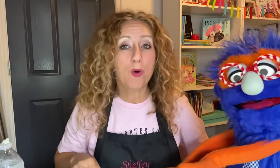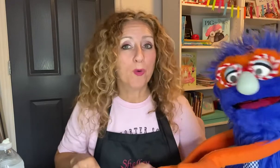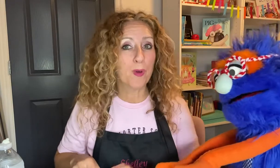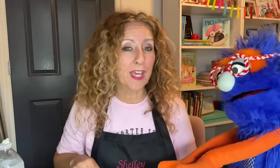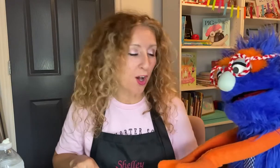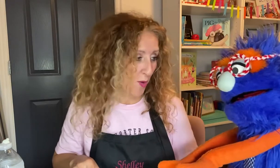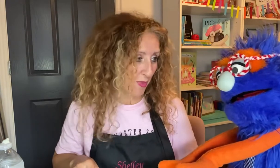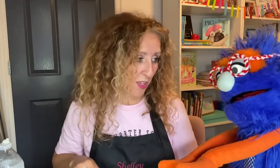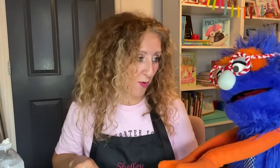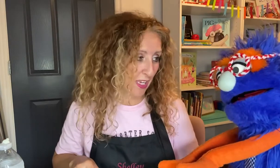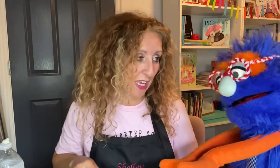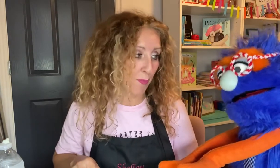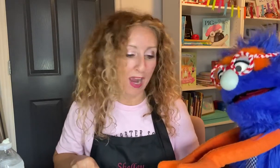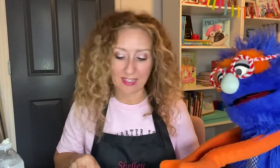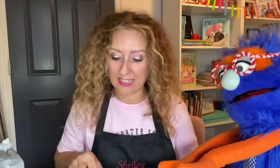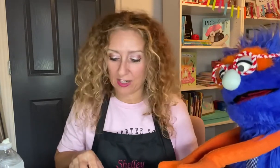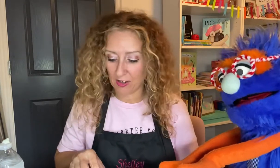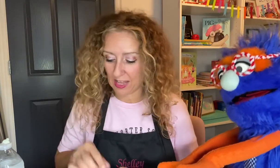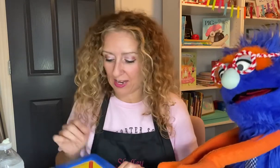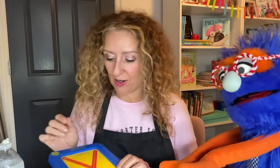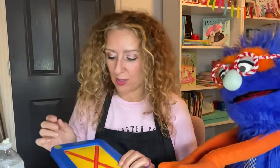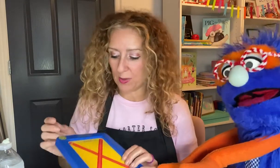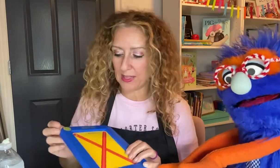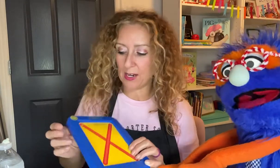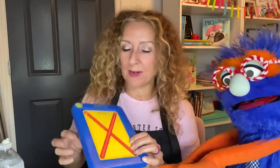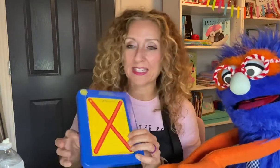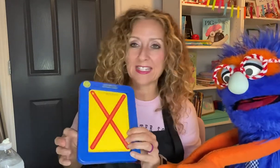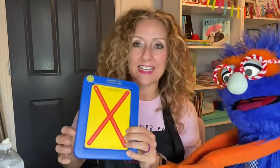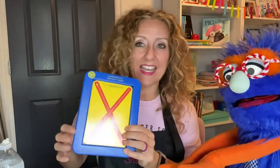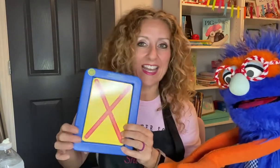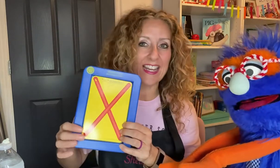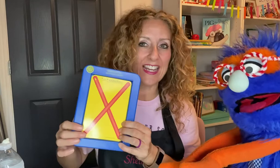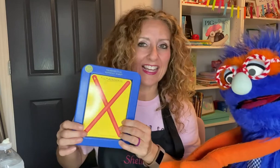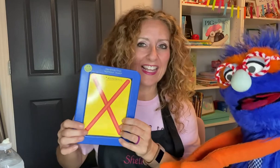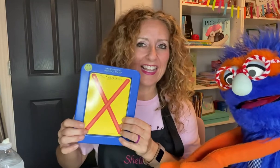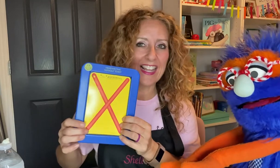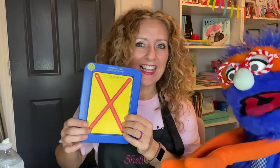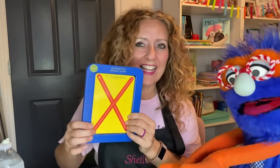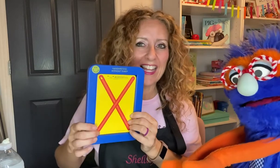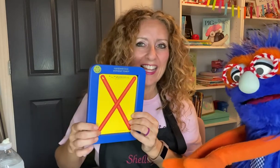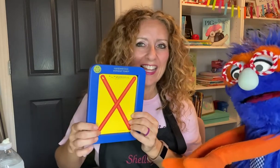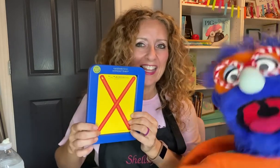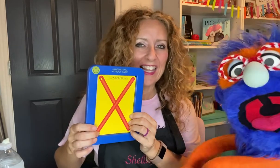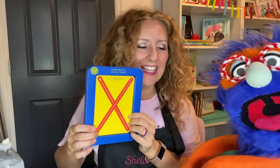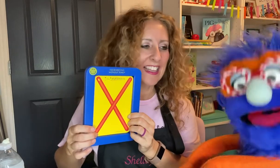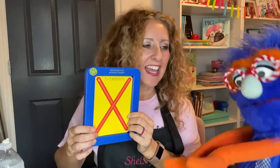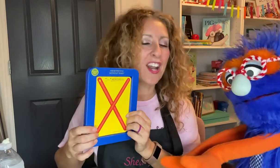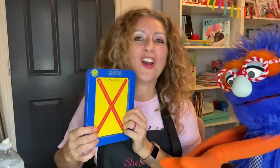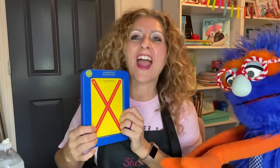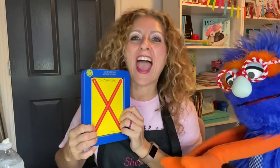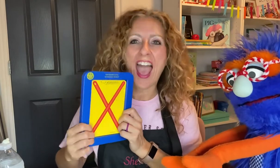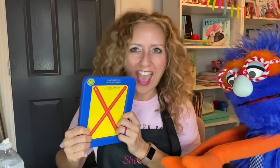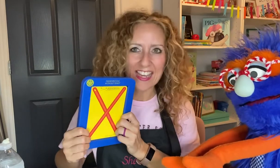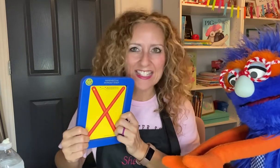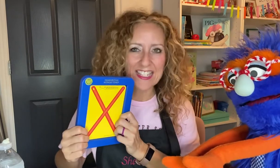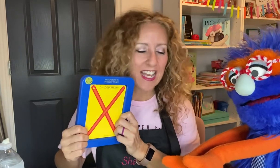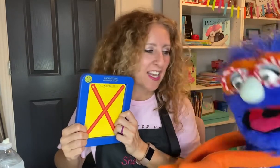We hope that you will keep practicing your letters. What letter was this again? That was the great X. Letter X. Yeah.